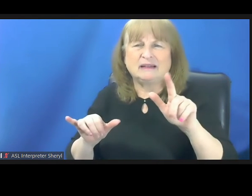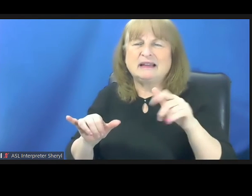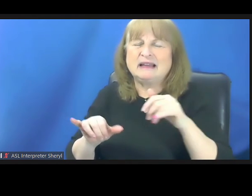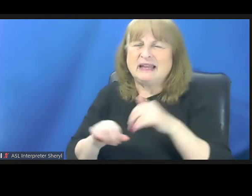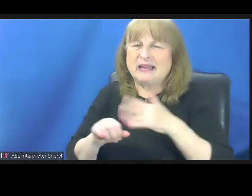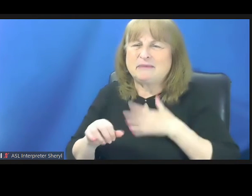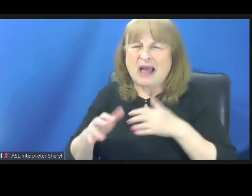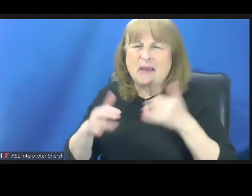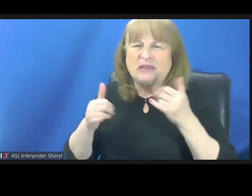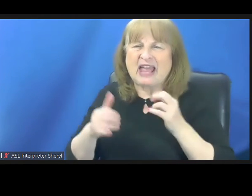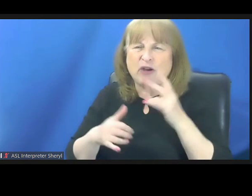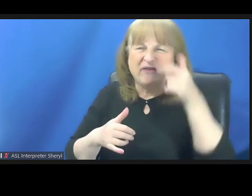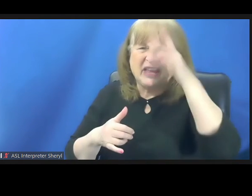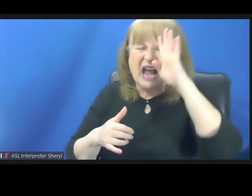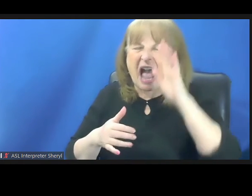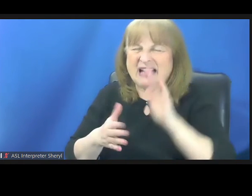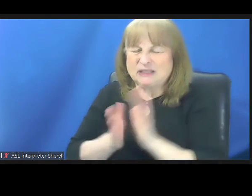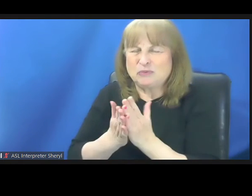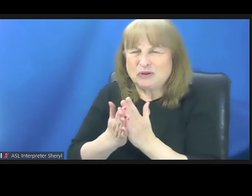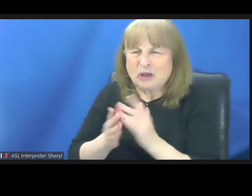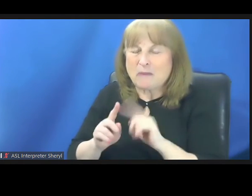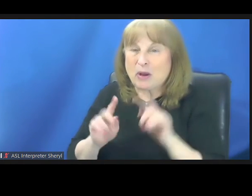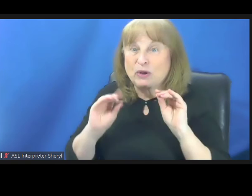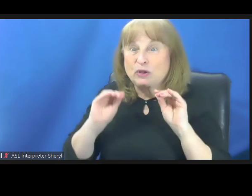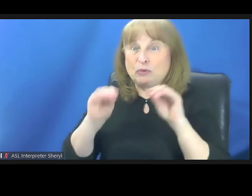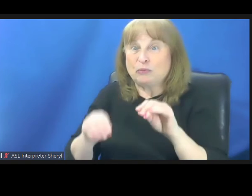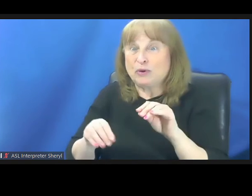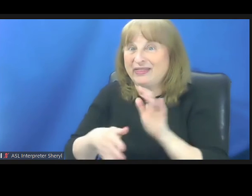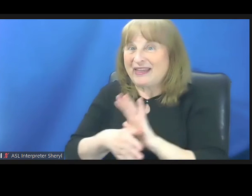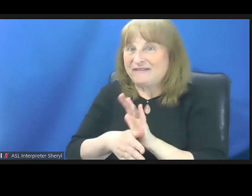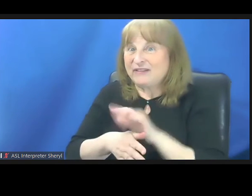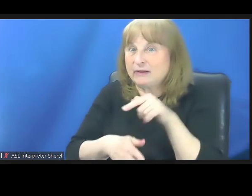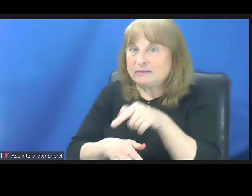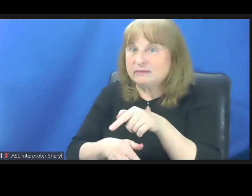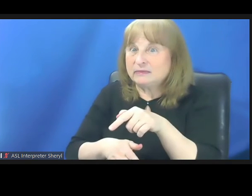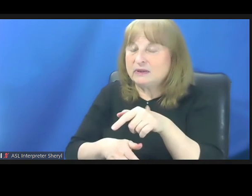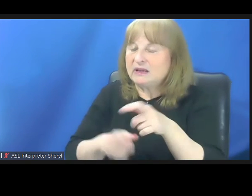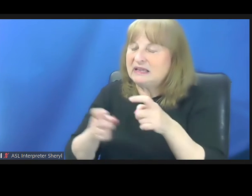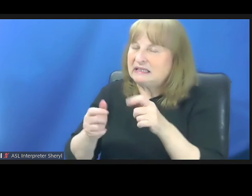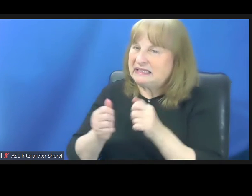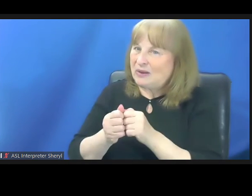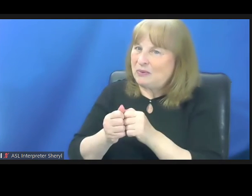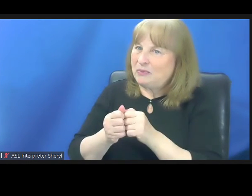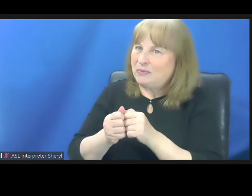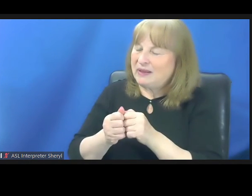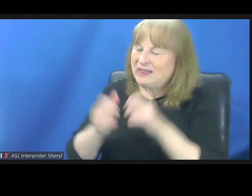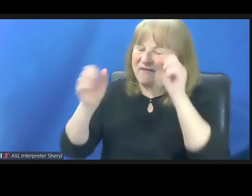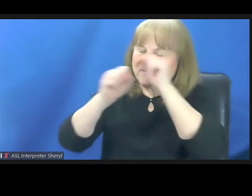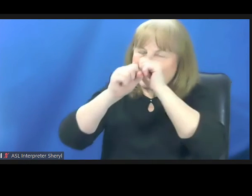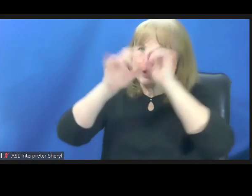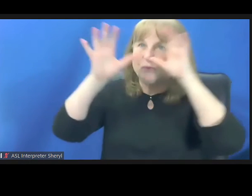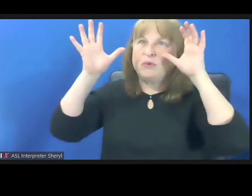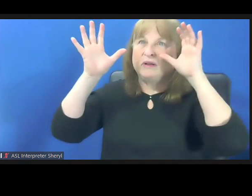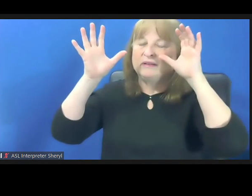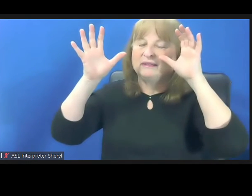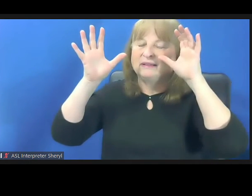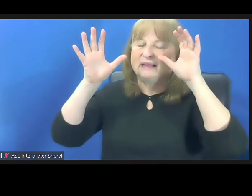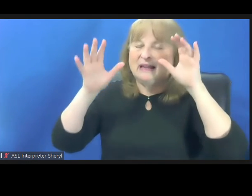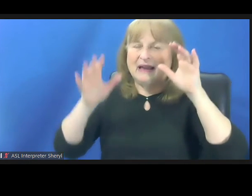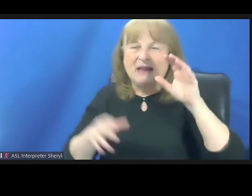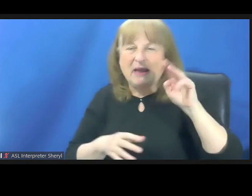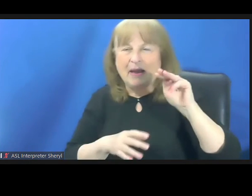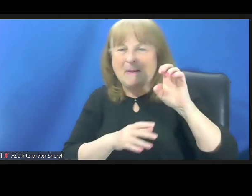Mm-hmm. But once you put the film, you also deal with this visual immediate